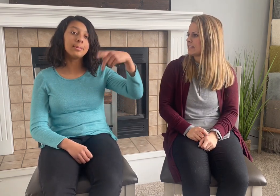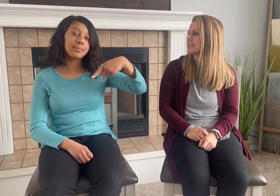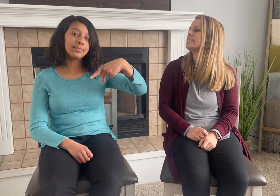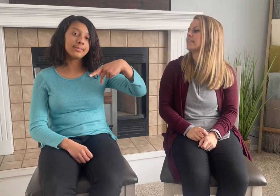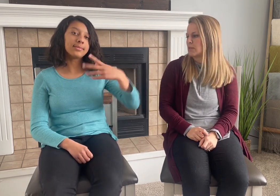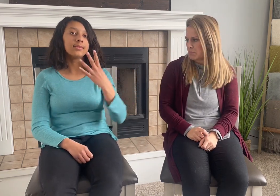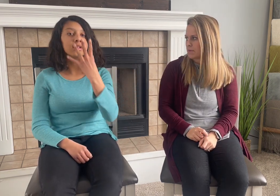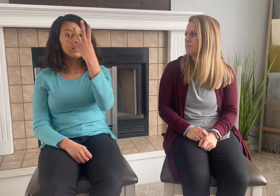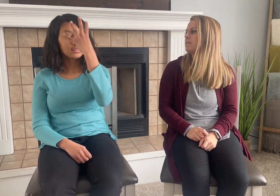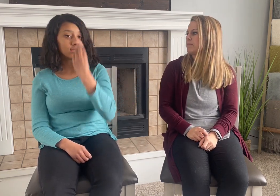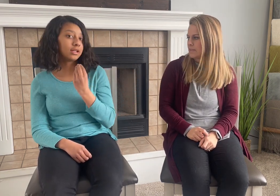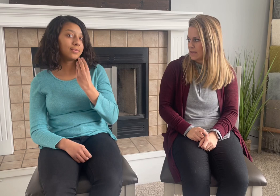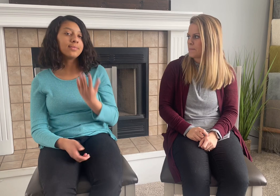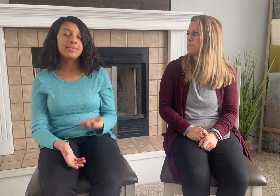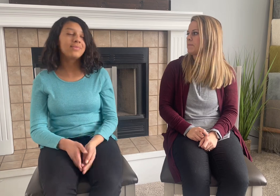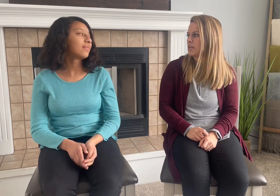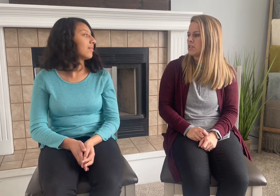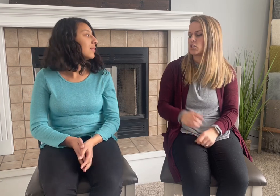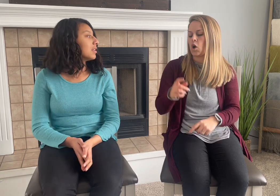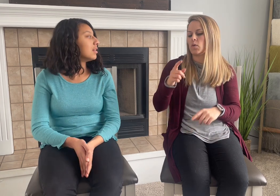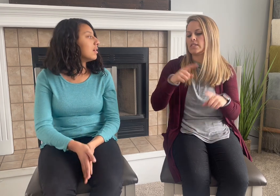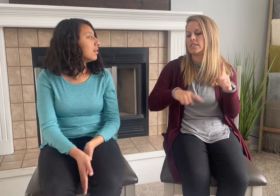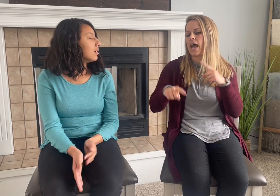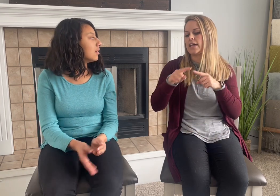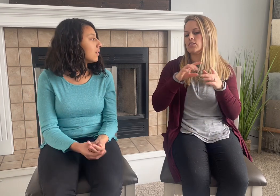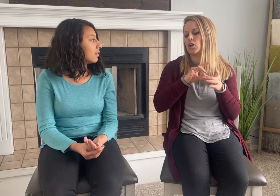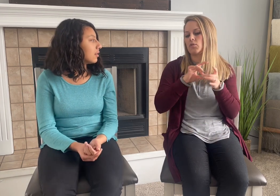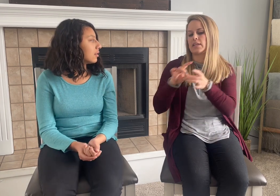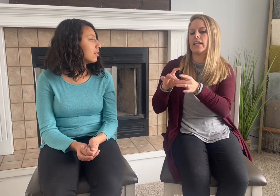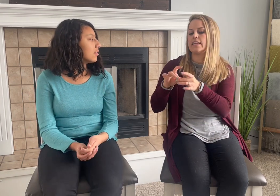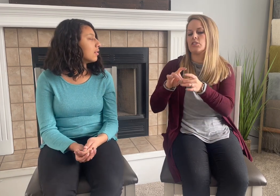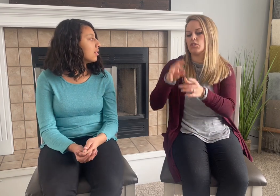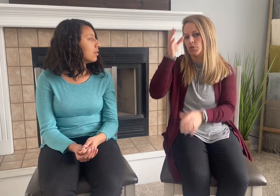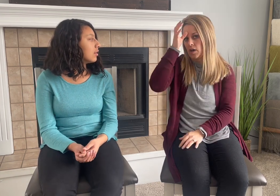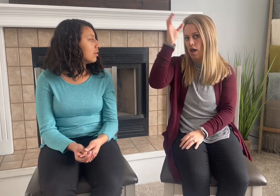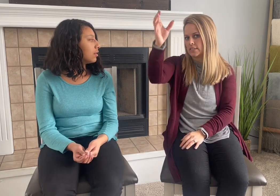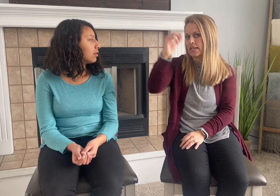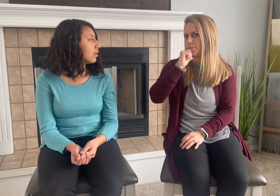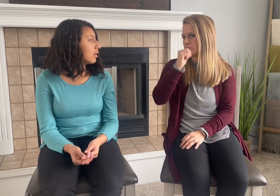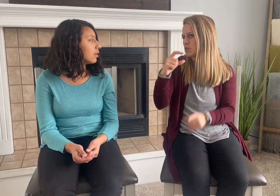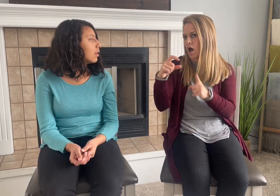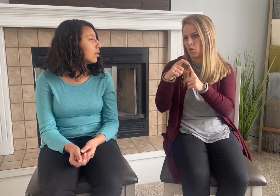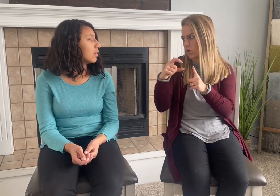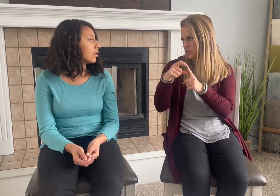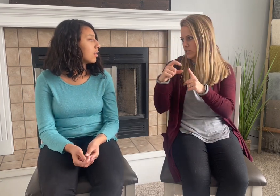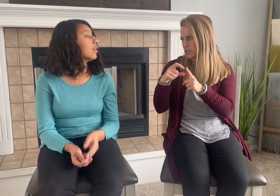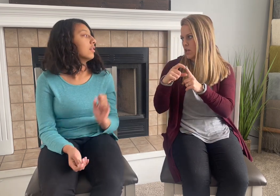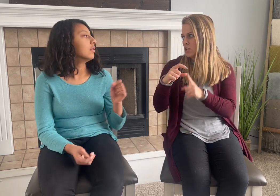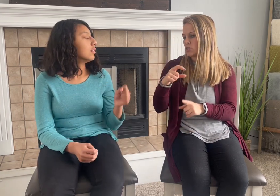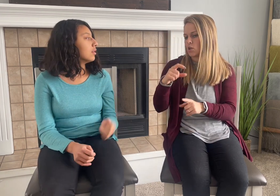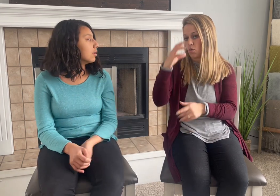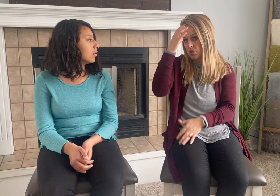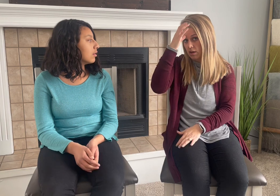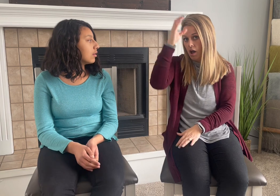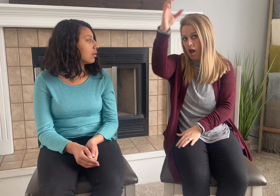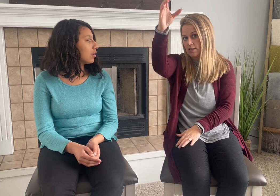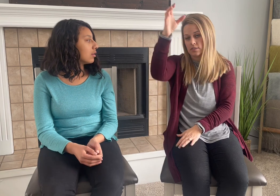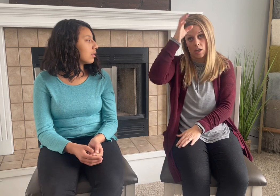Sleep. Yep. So signs are related to concepts, not words. So the con, the